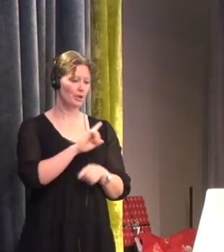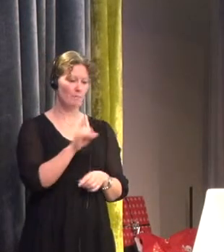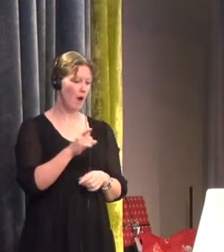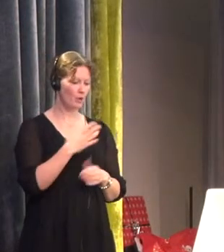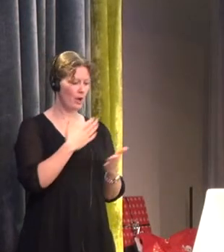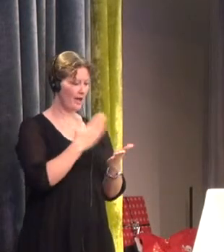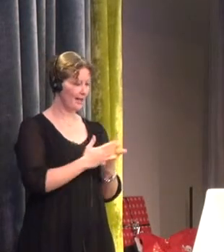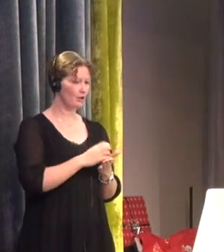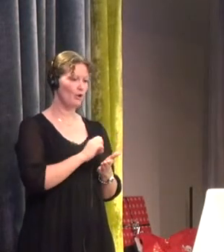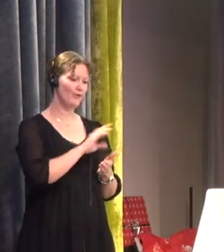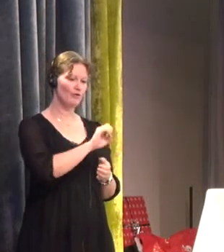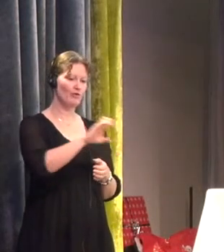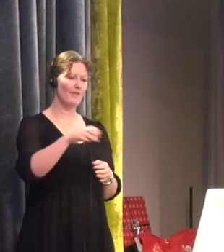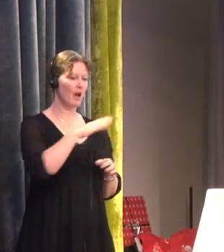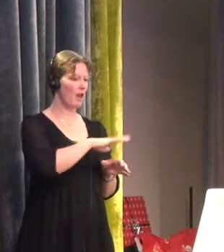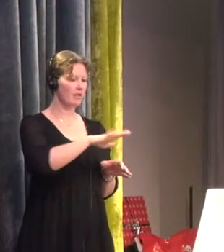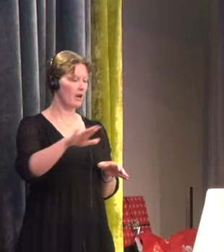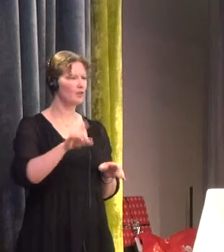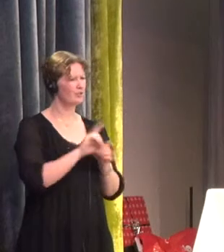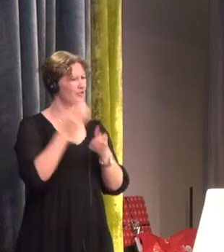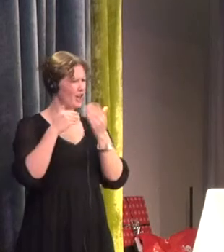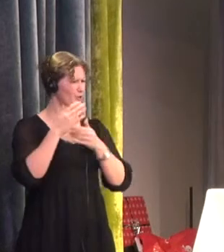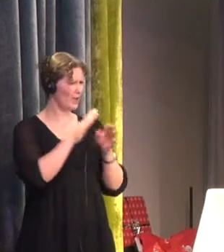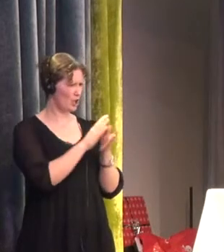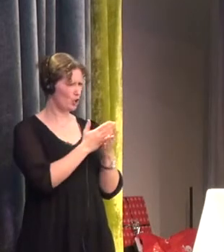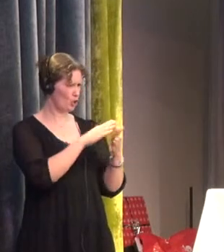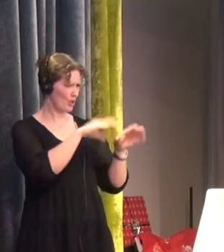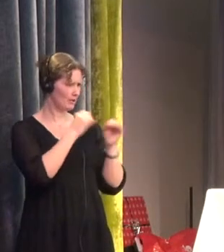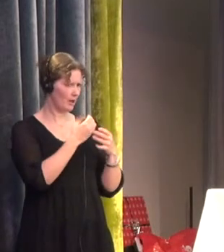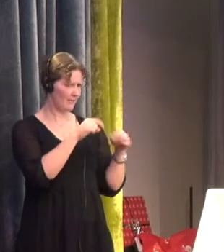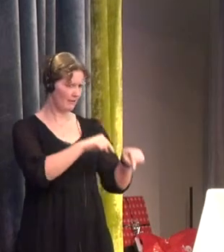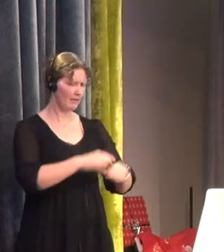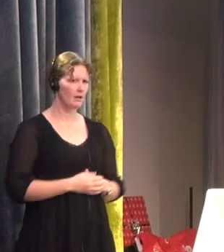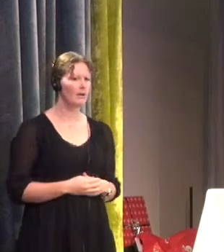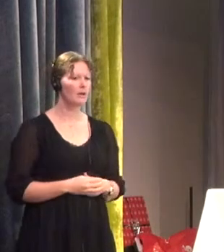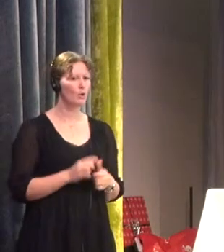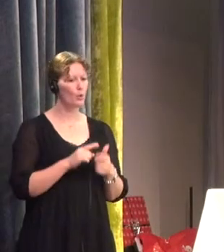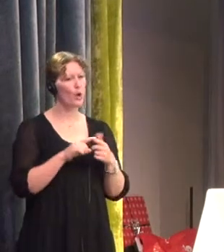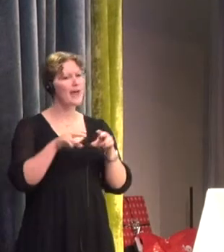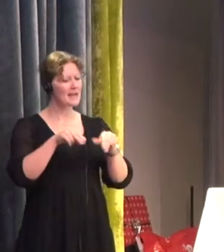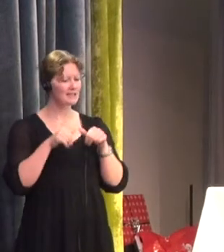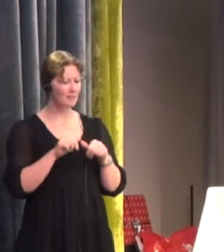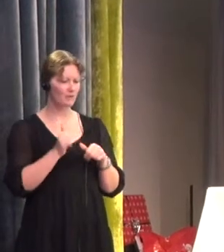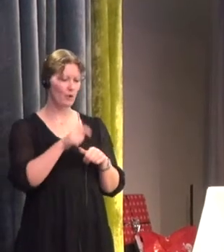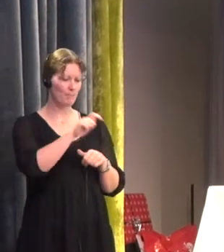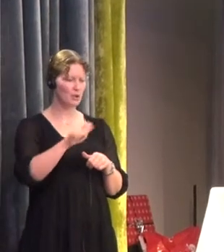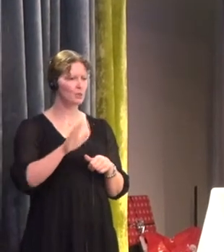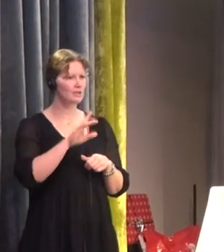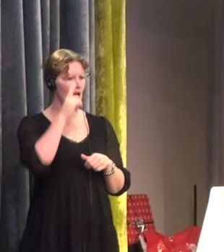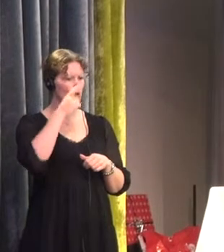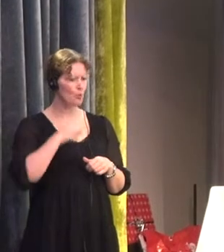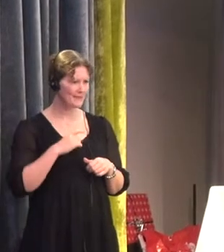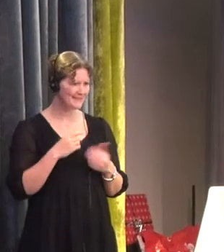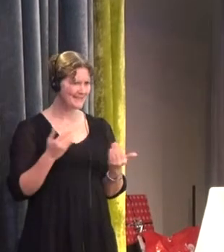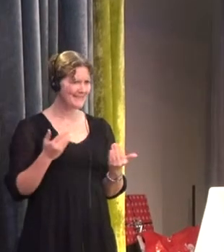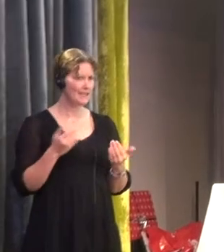Article 3 principles that govern the Convention are respect for the inherent dignity, autonomy, and freedom to choose of